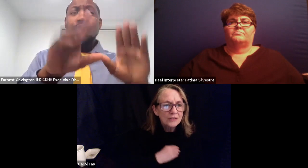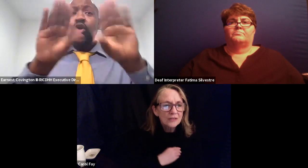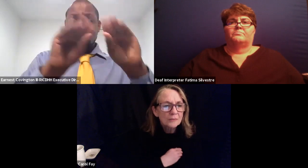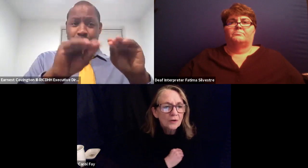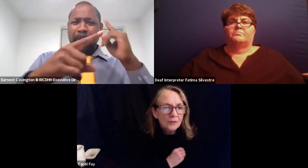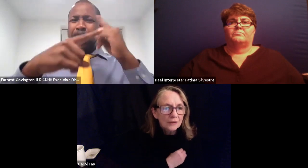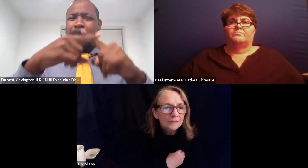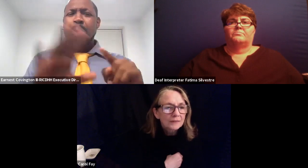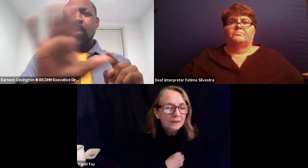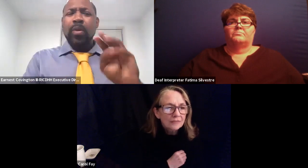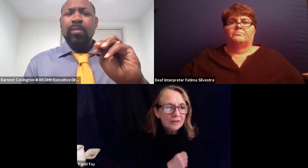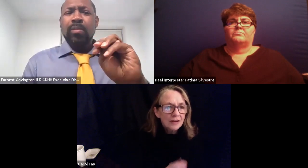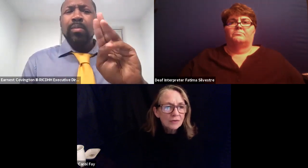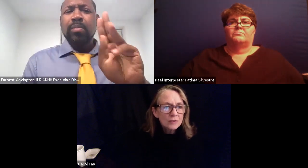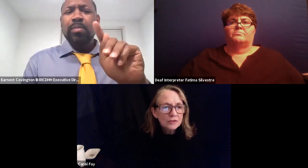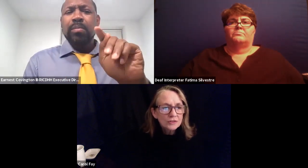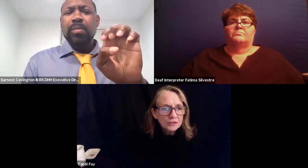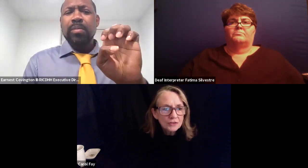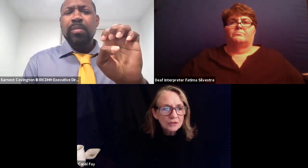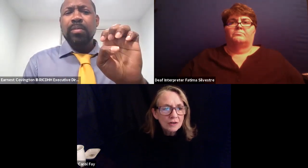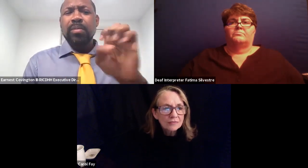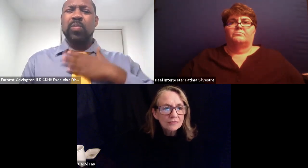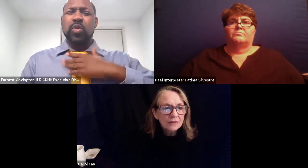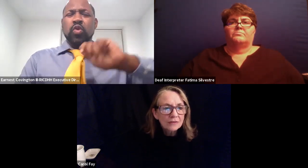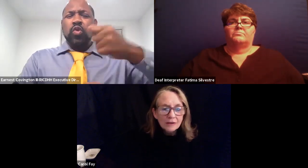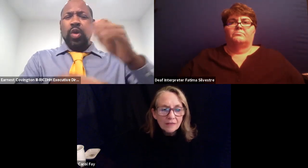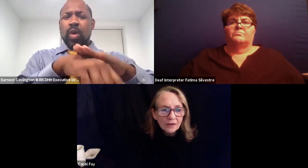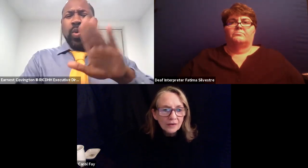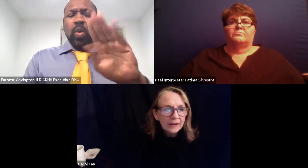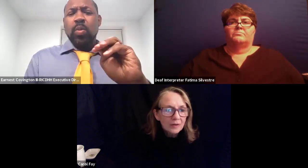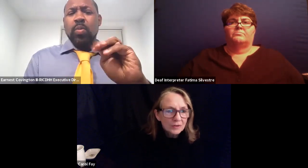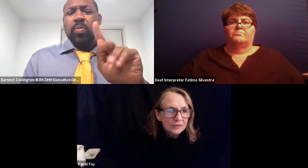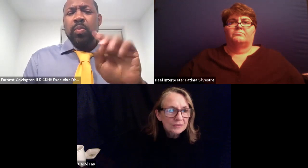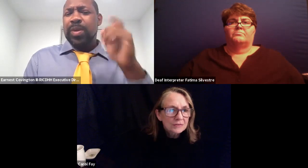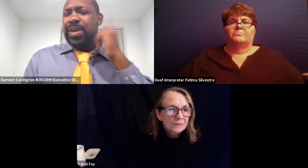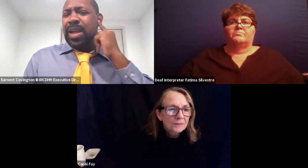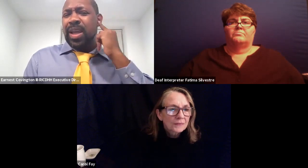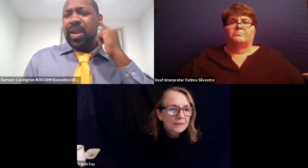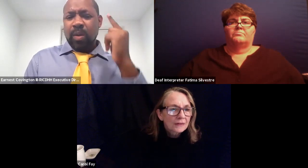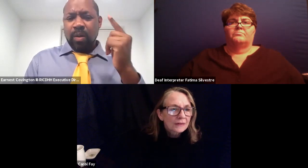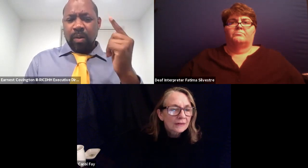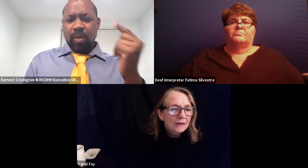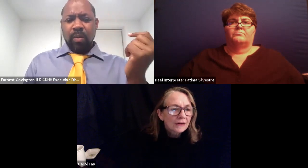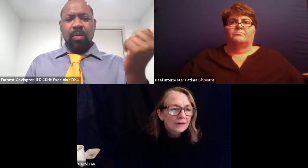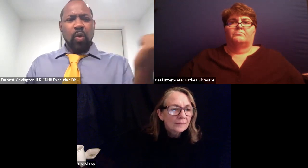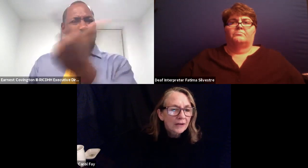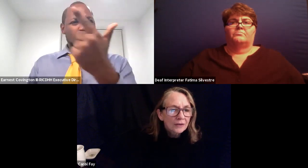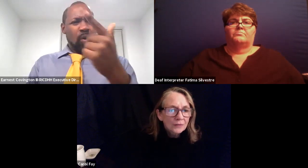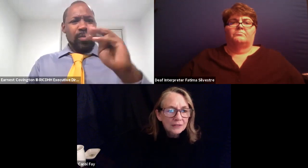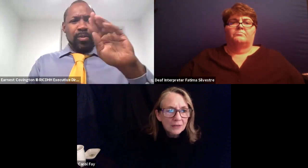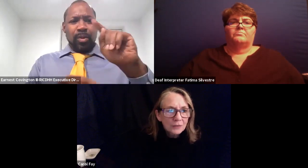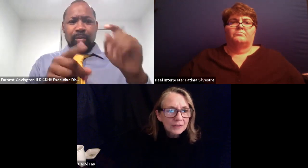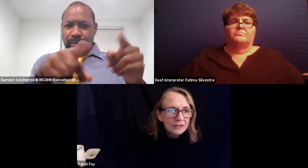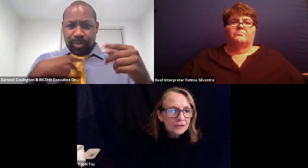Before we keep going, if everyone could just turn off their cameras. I